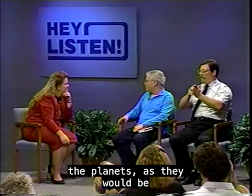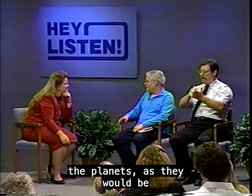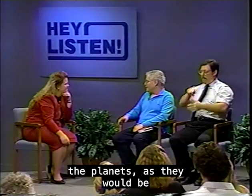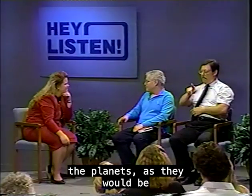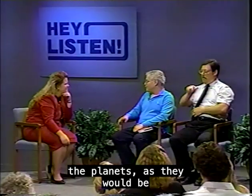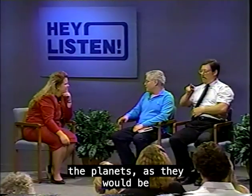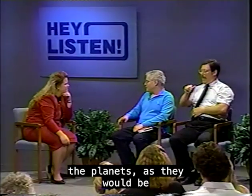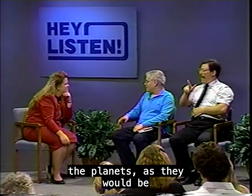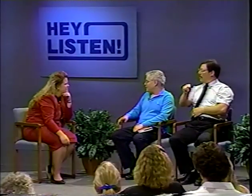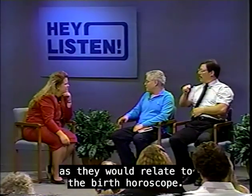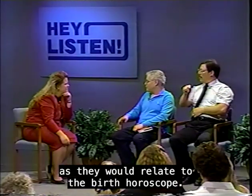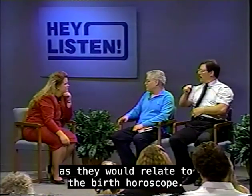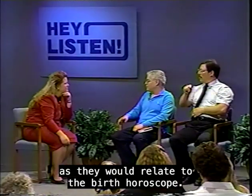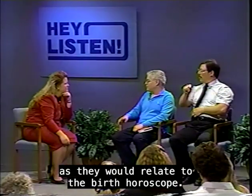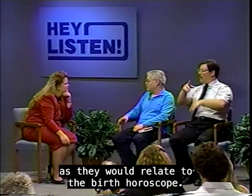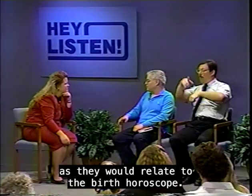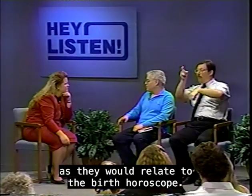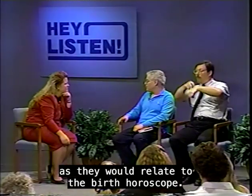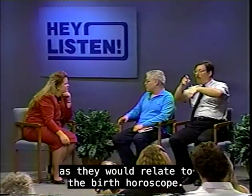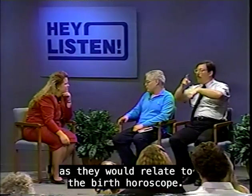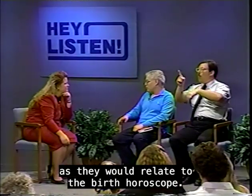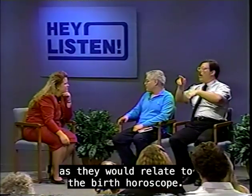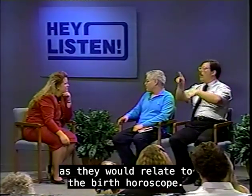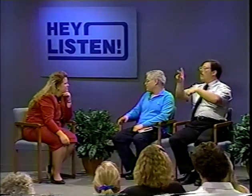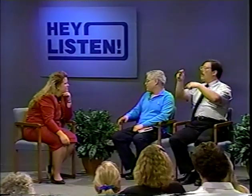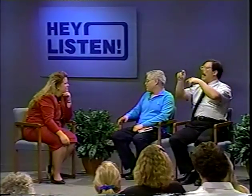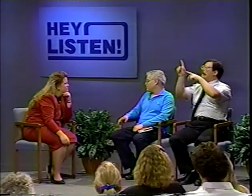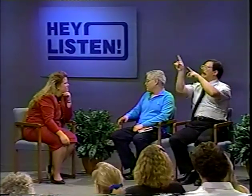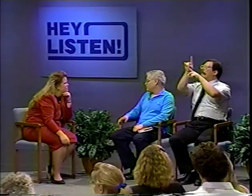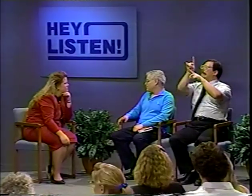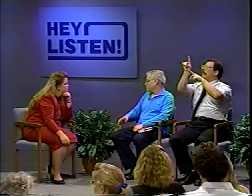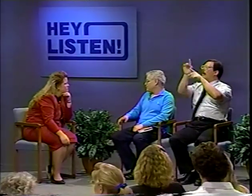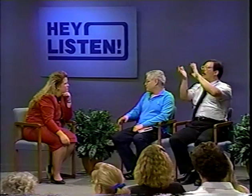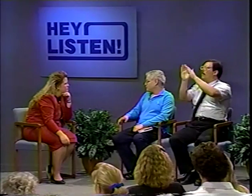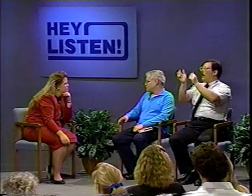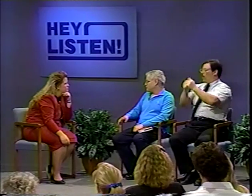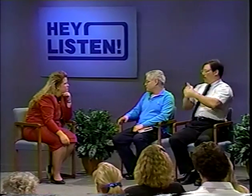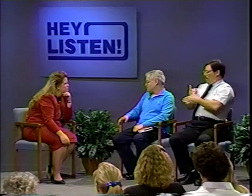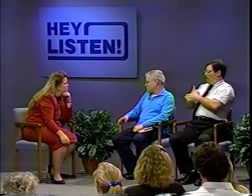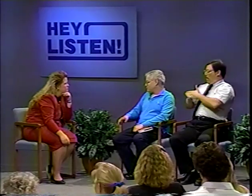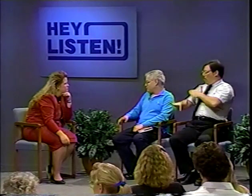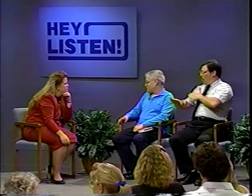at any given point in time, as they would relate to the birth horoscope.